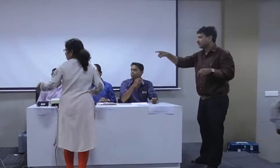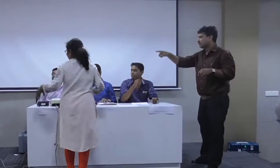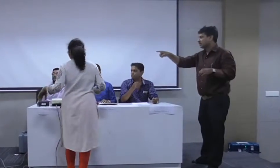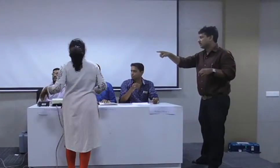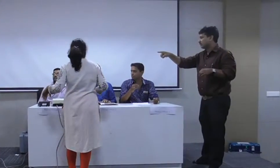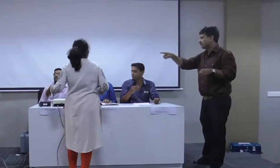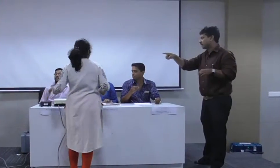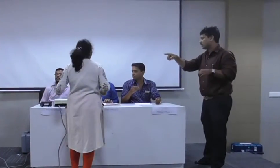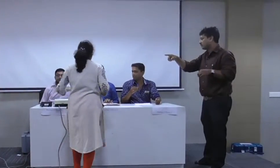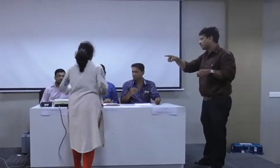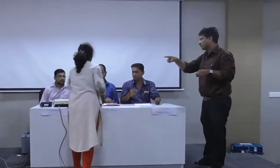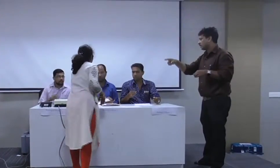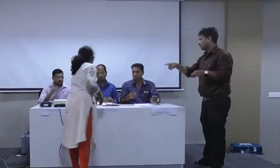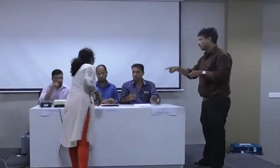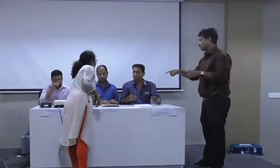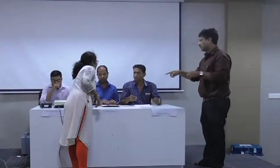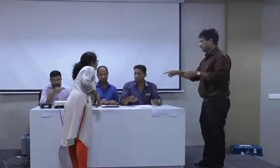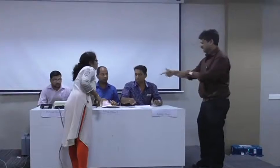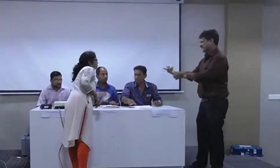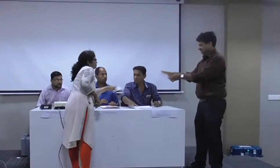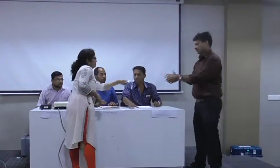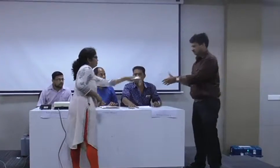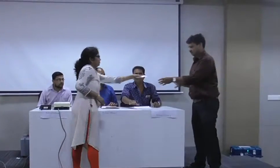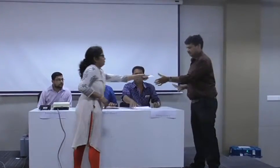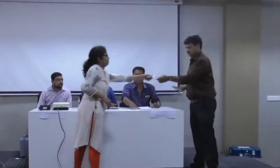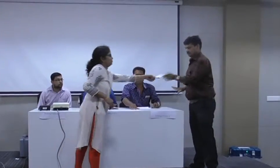First, you will.